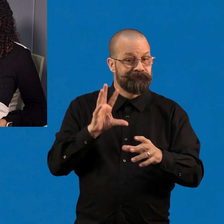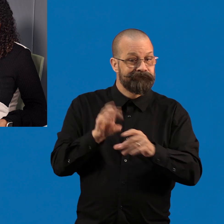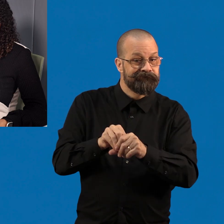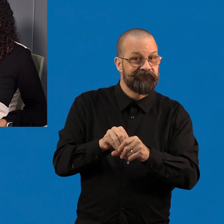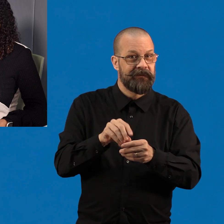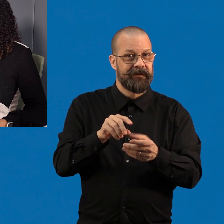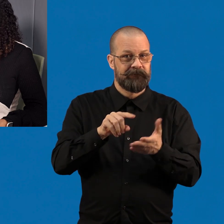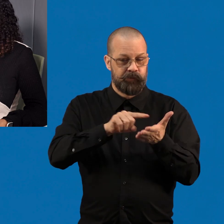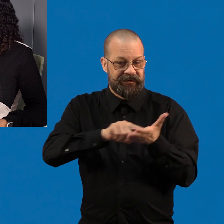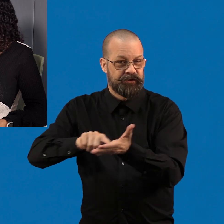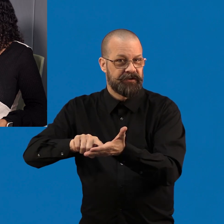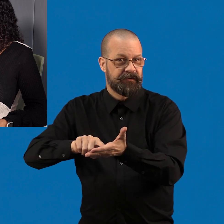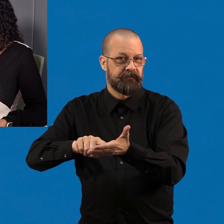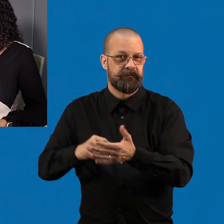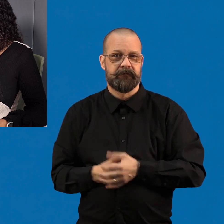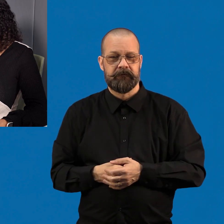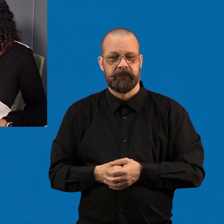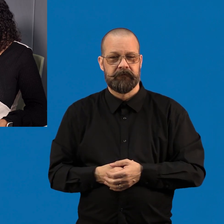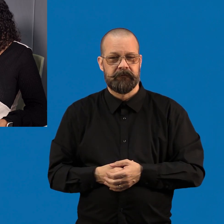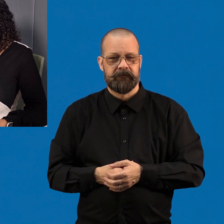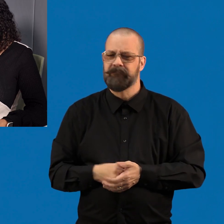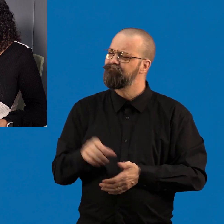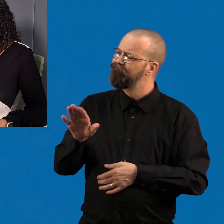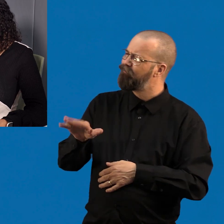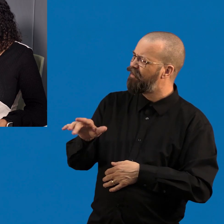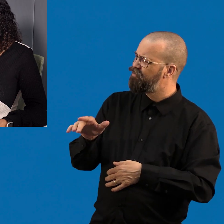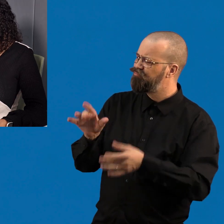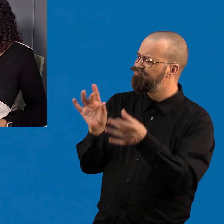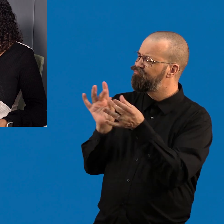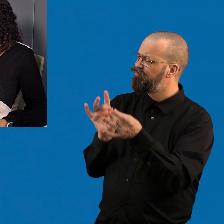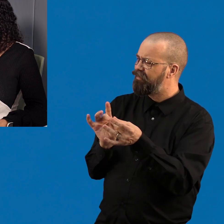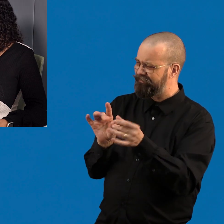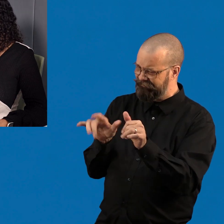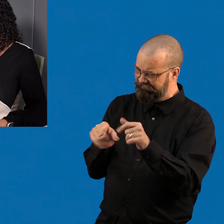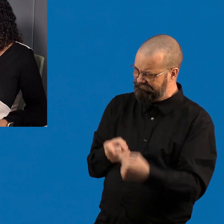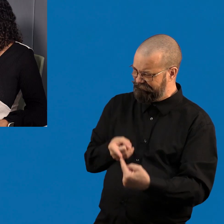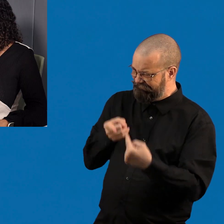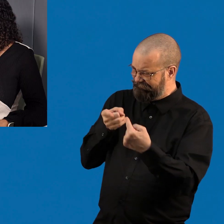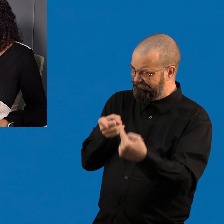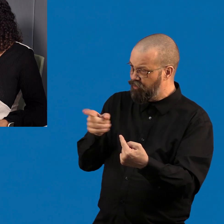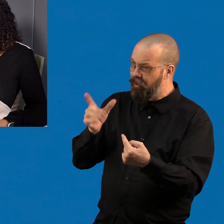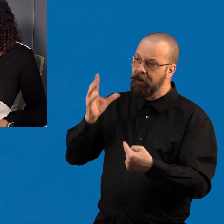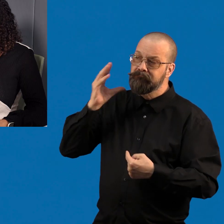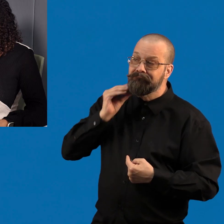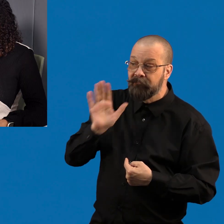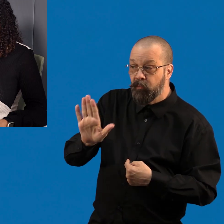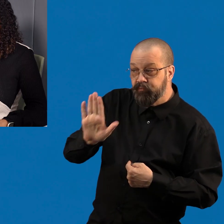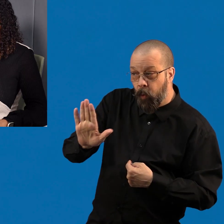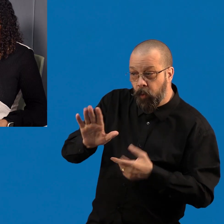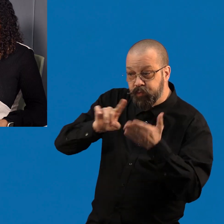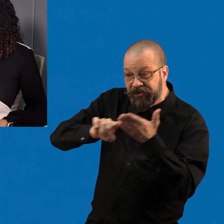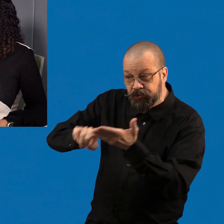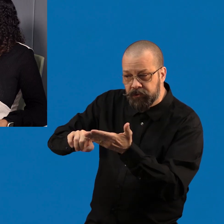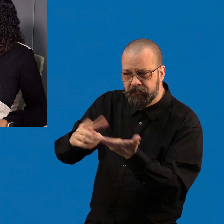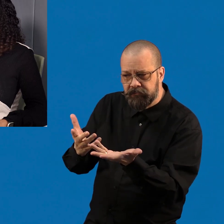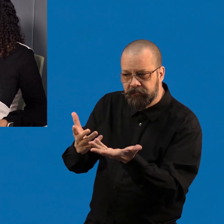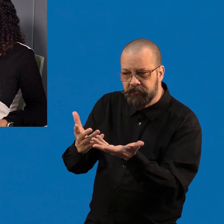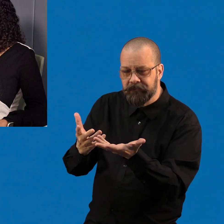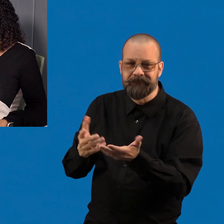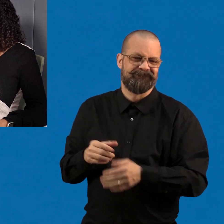in research. Well, Salima, can you tell me a little bit about the challenges that you faced in your own